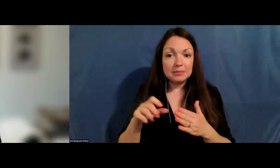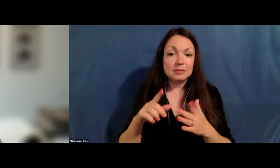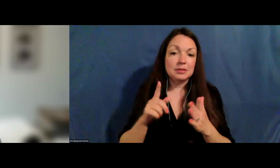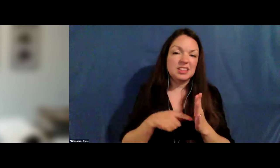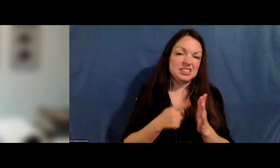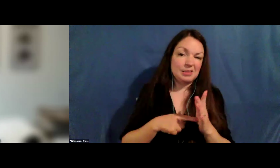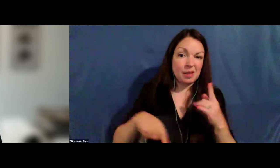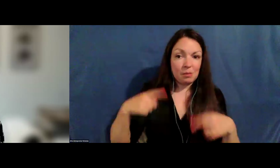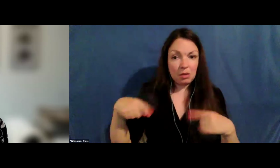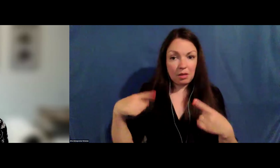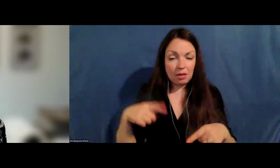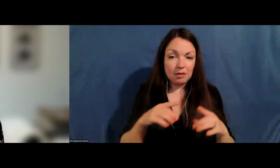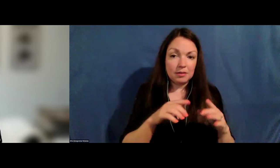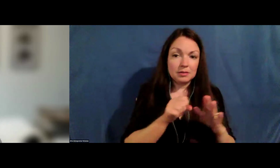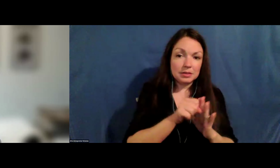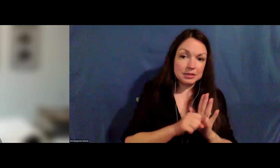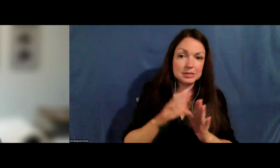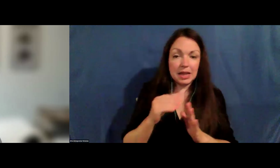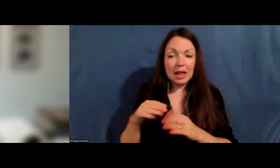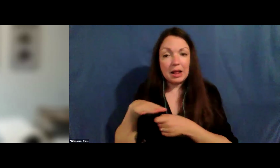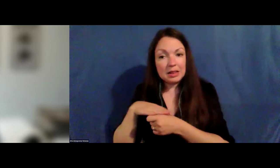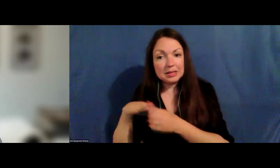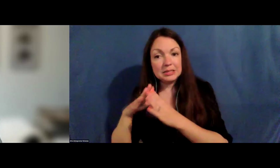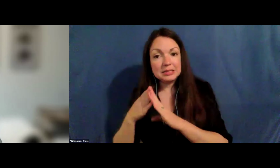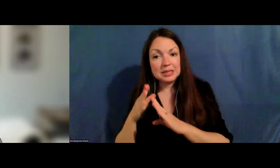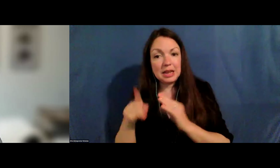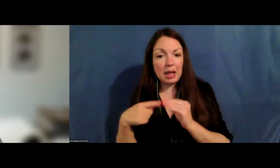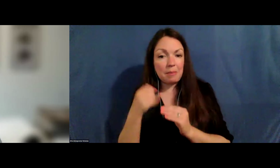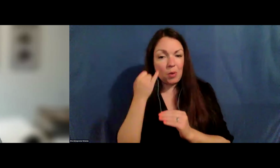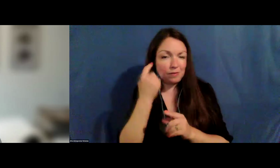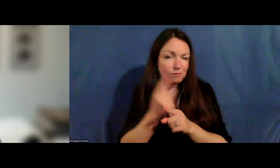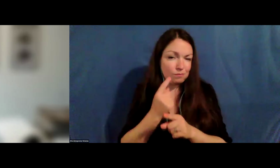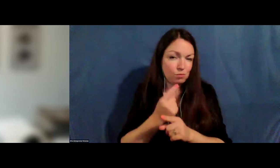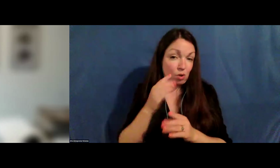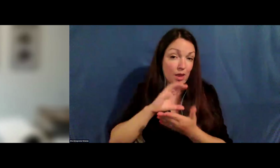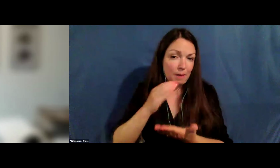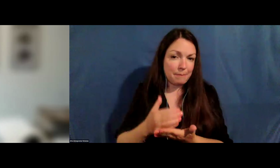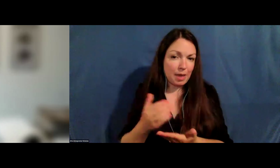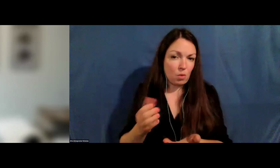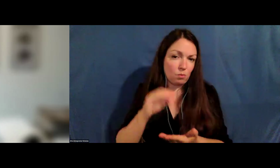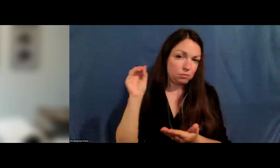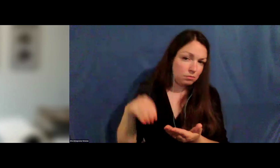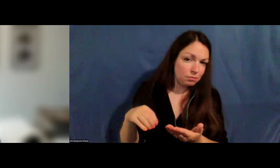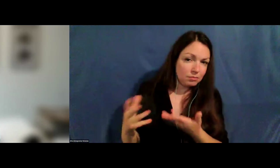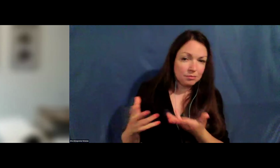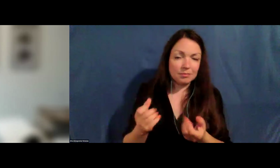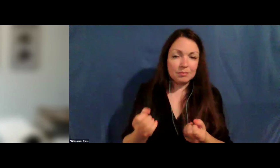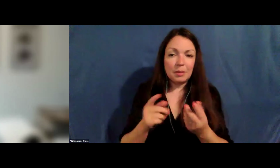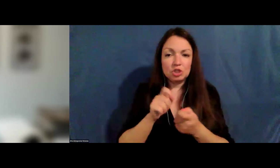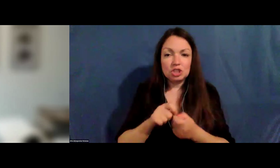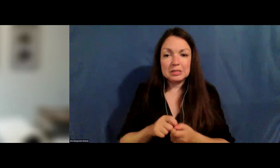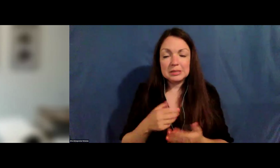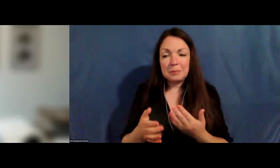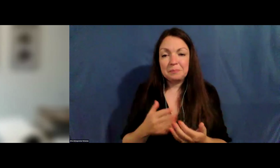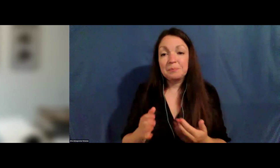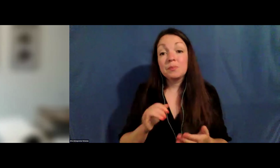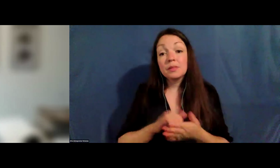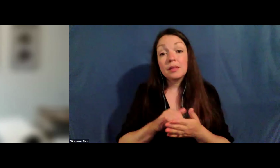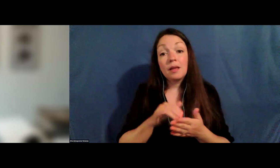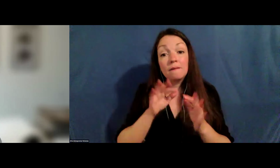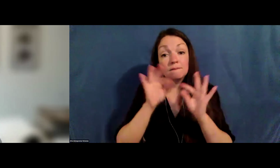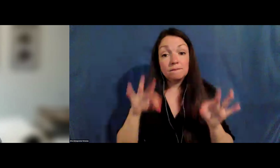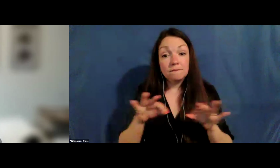the Department of Revenue and localities about whether they've gotten the proper amounts and how much detail is spread. Now, how often does this form have